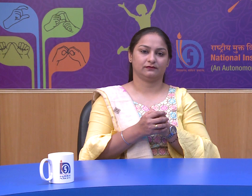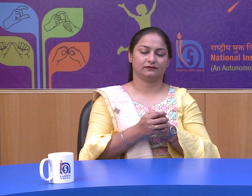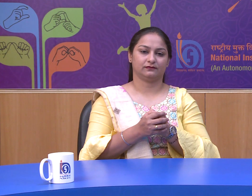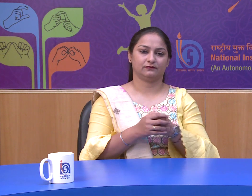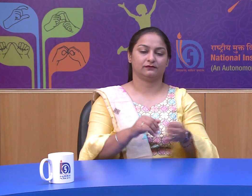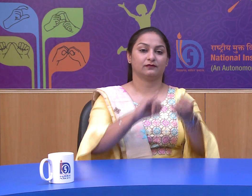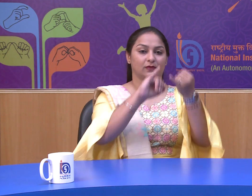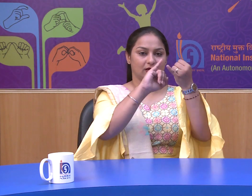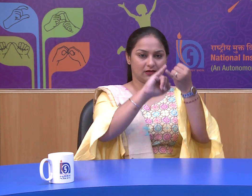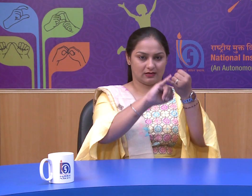Shakas,